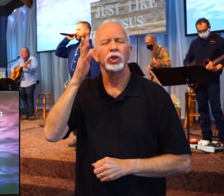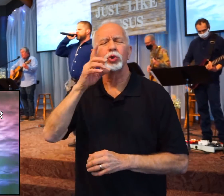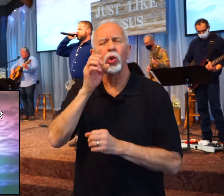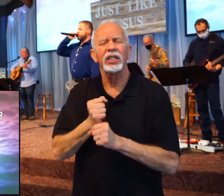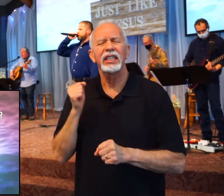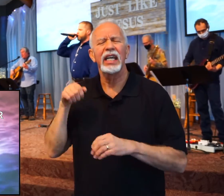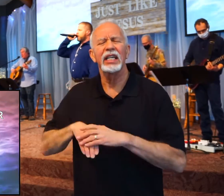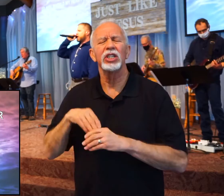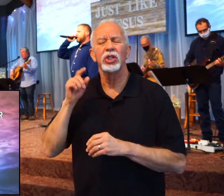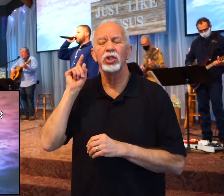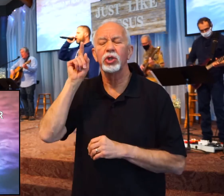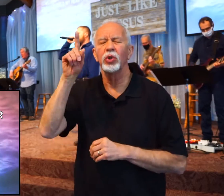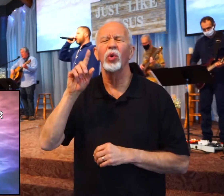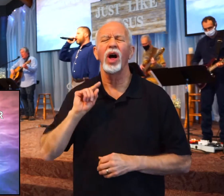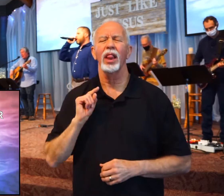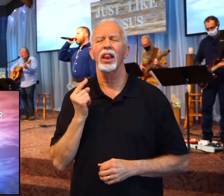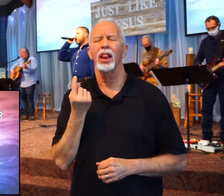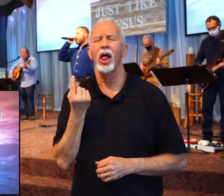Trust in you